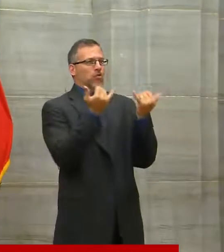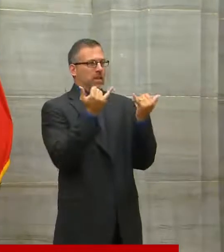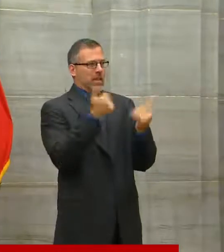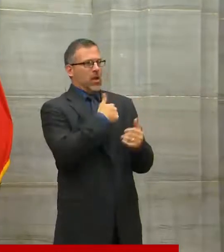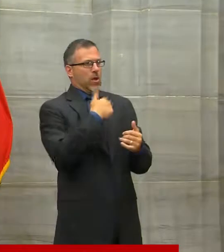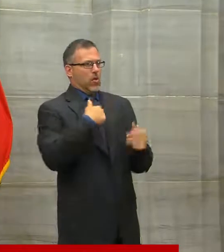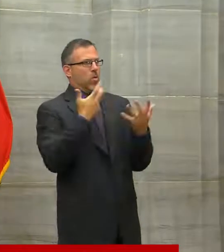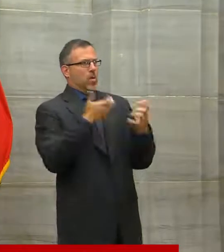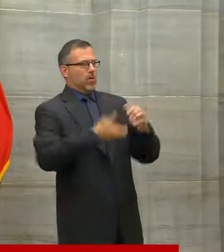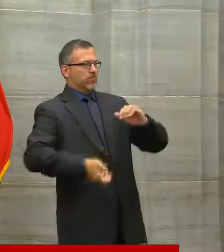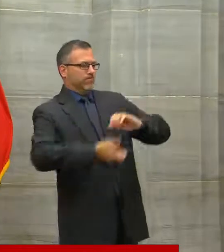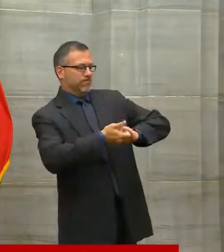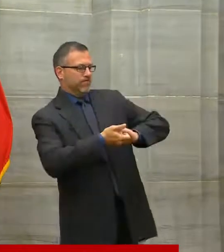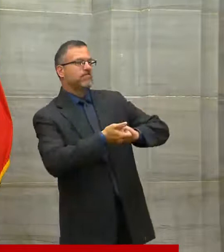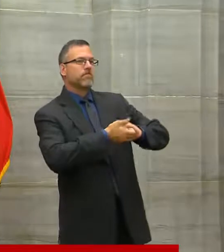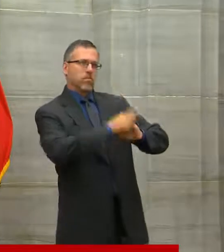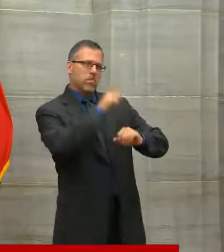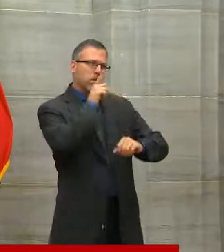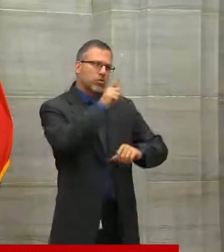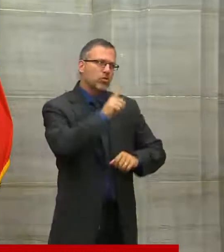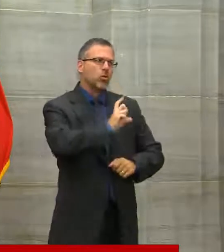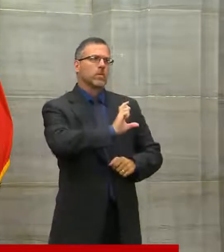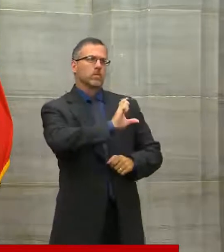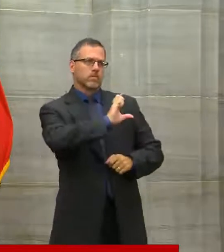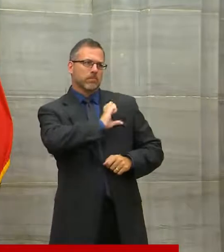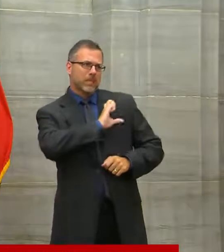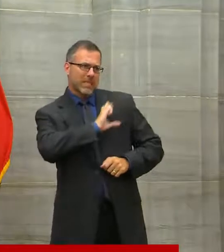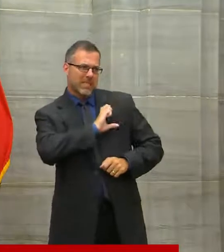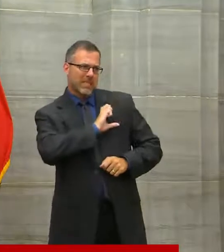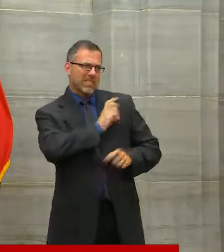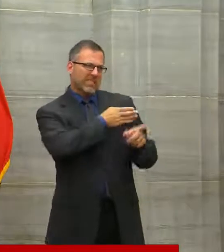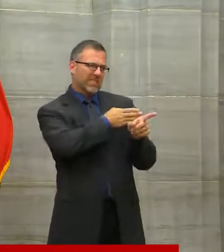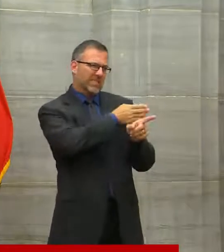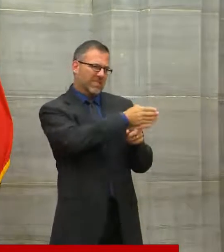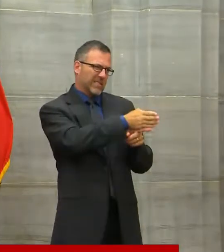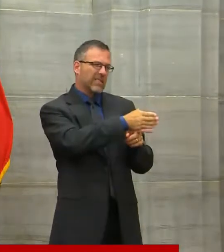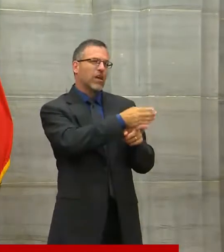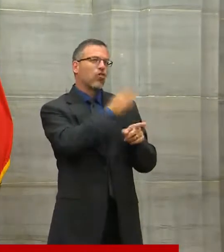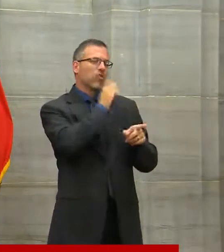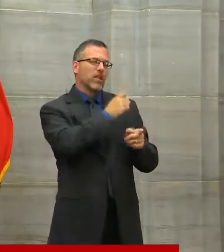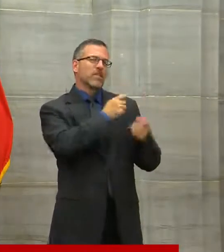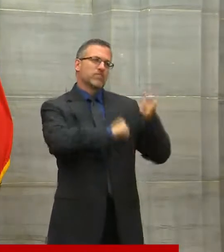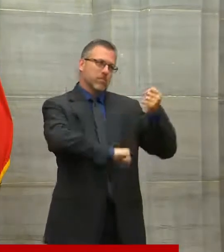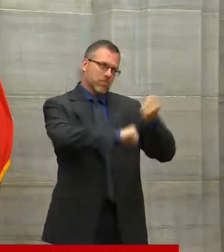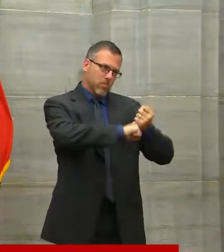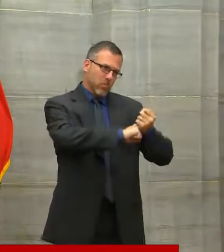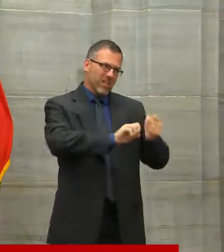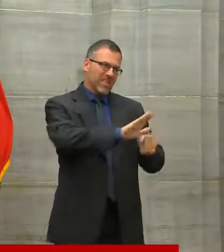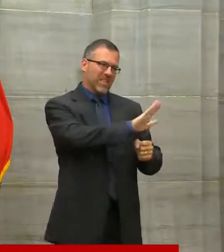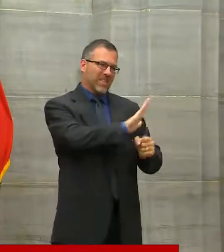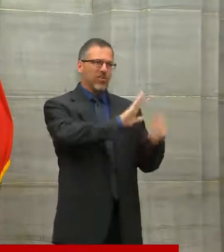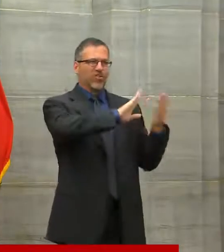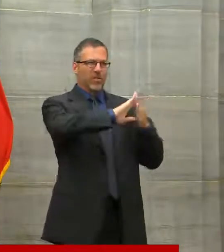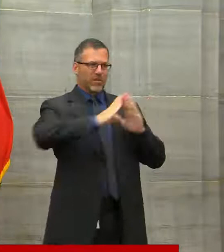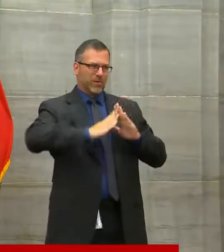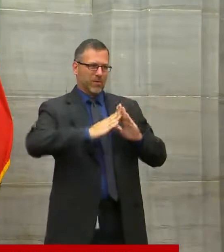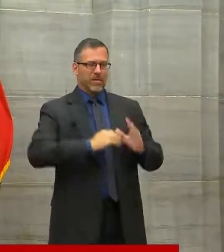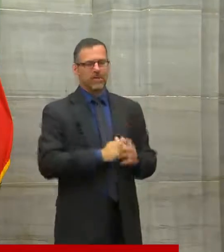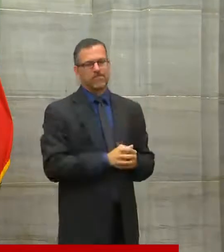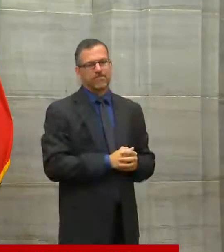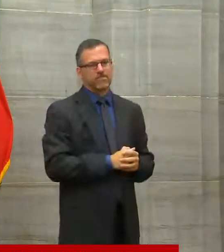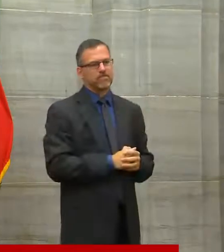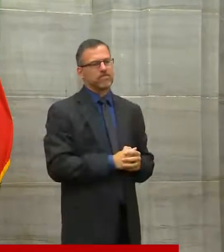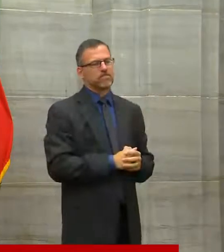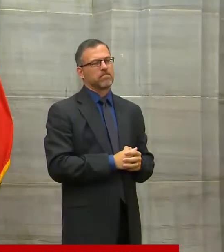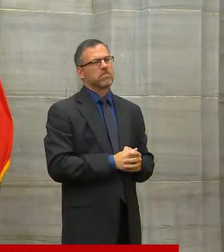ensure that law enforcement are consistently on the side of the communities that they serve.